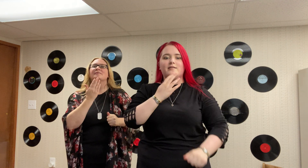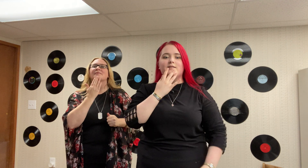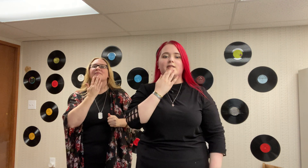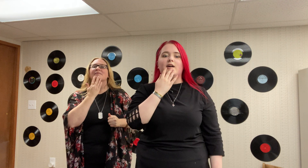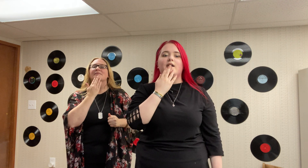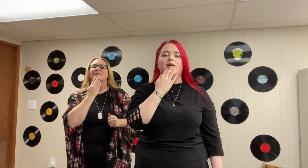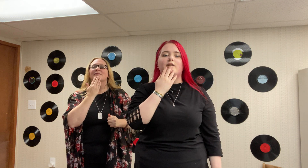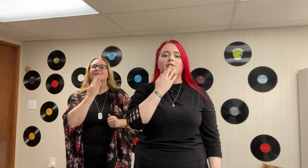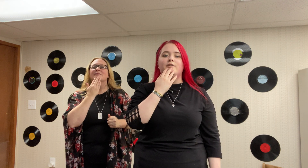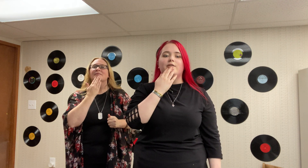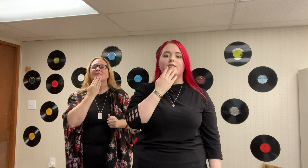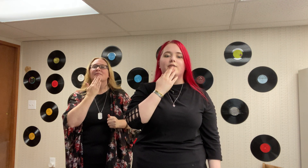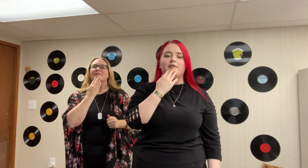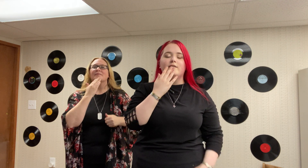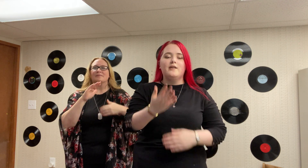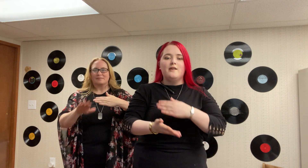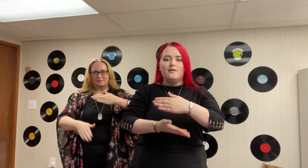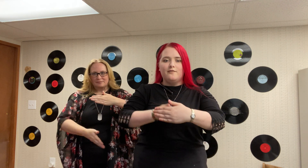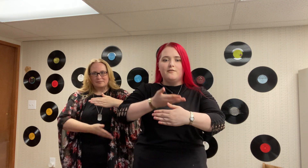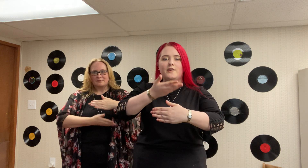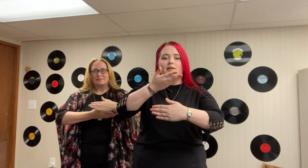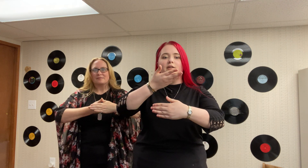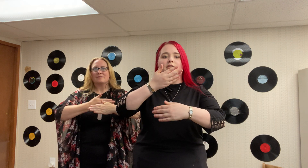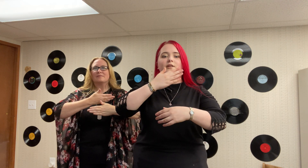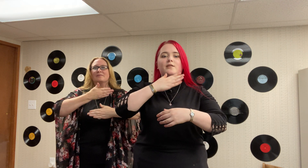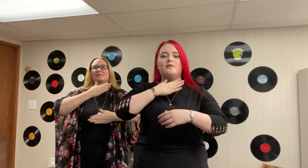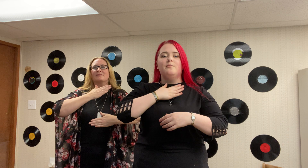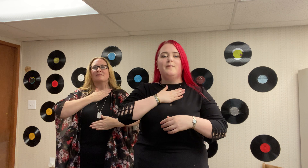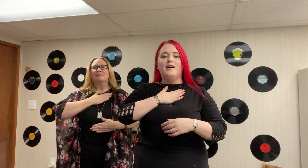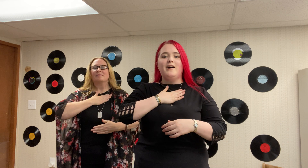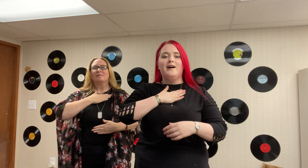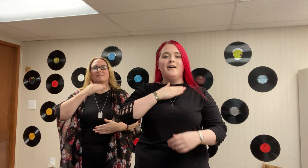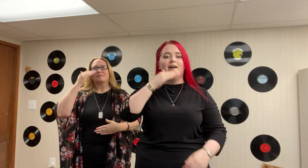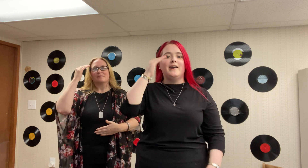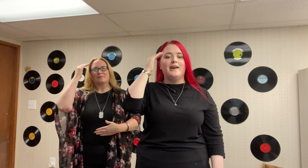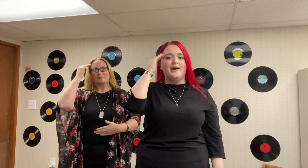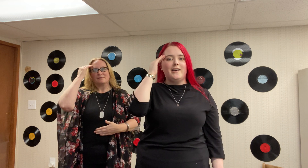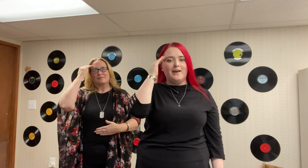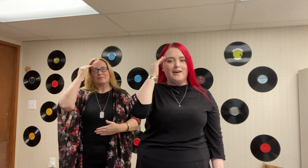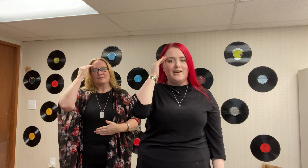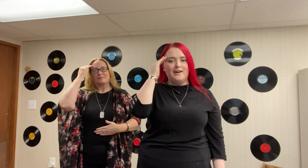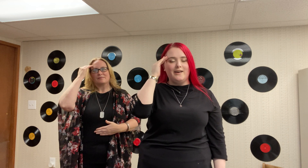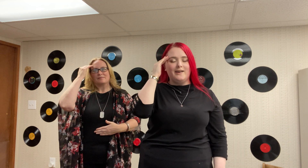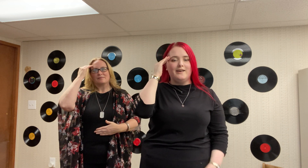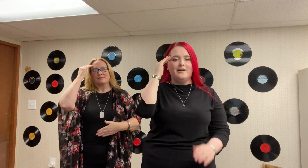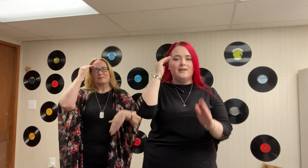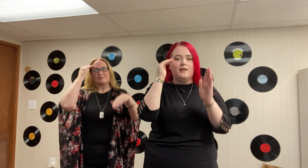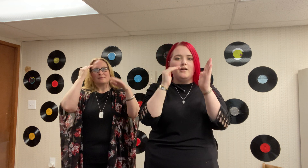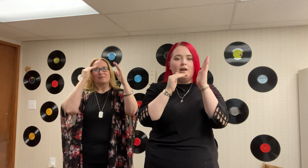brightest colors fill my head.